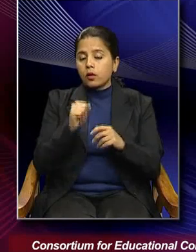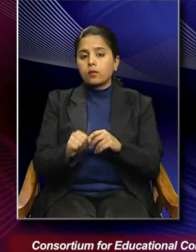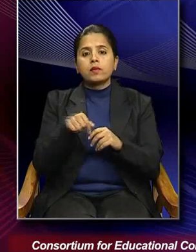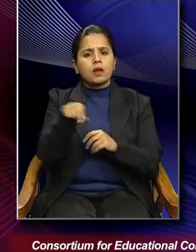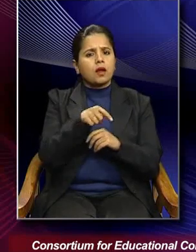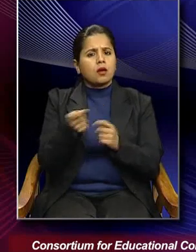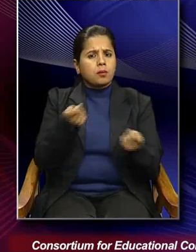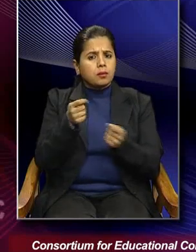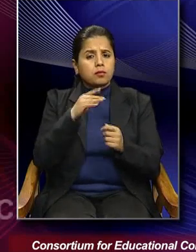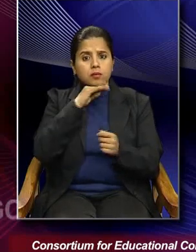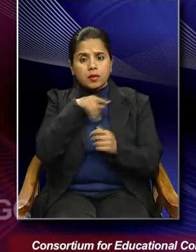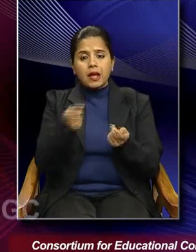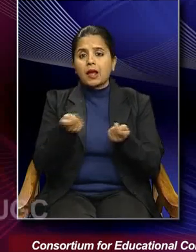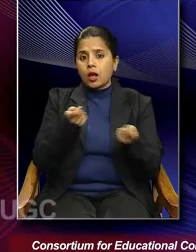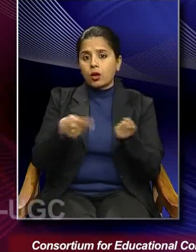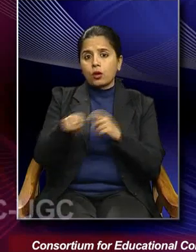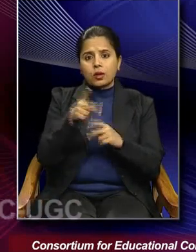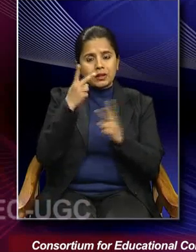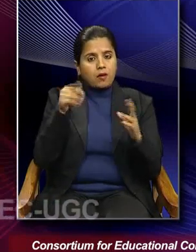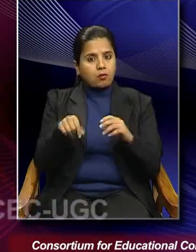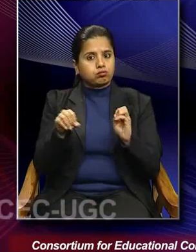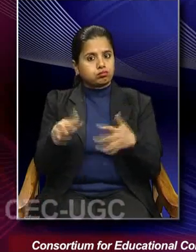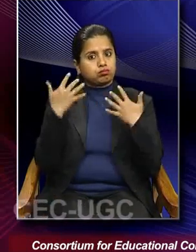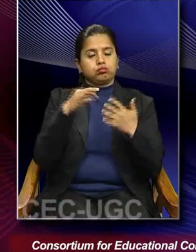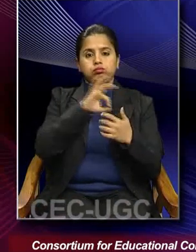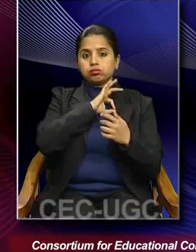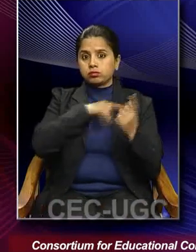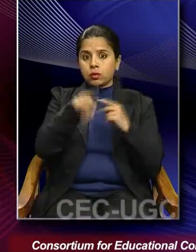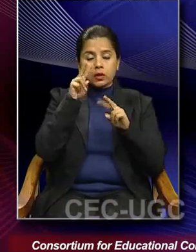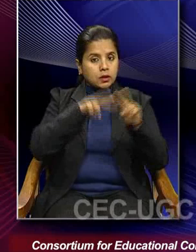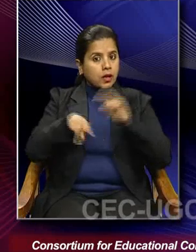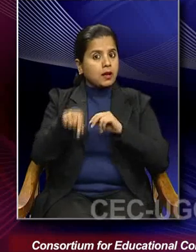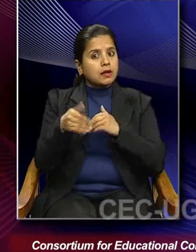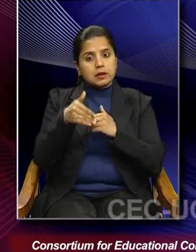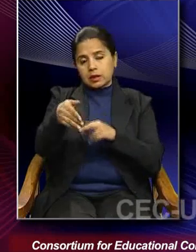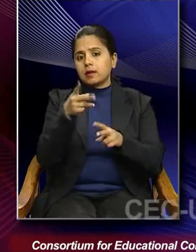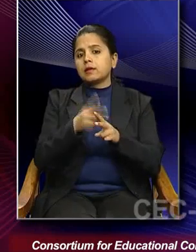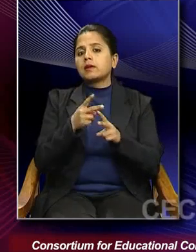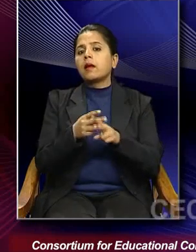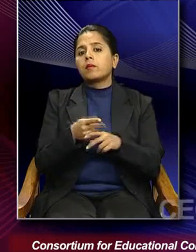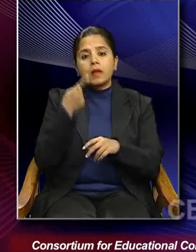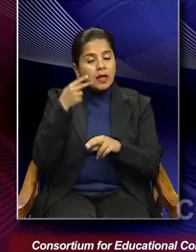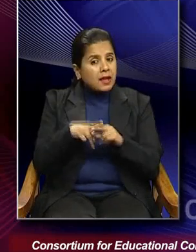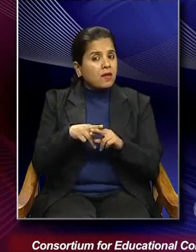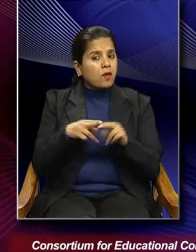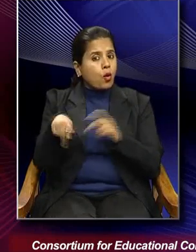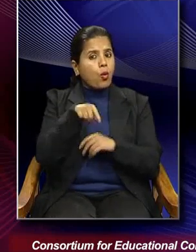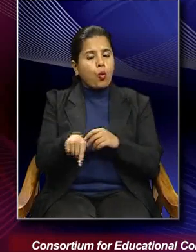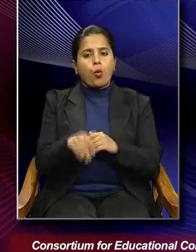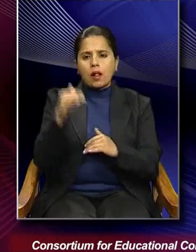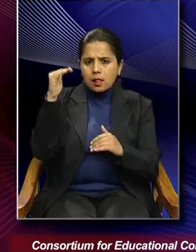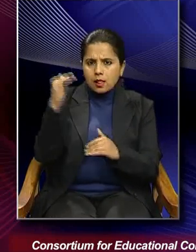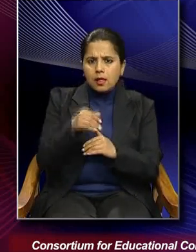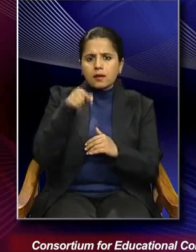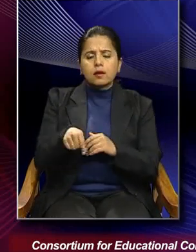pollution control is unanimously attractive and should be pursued, even though decreased